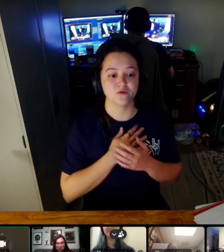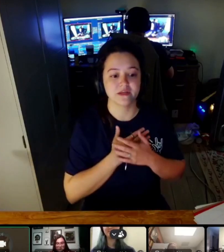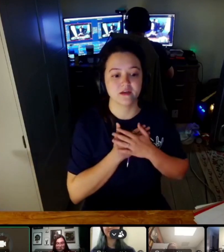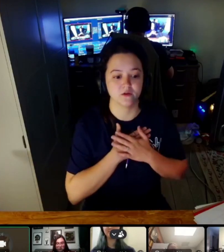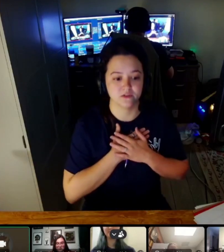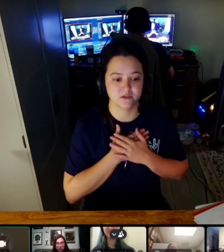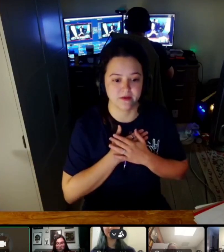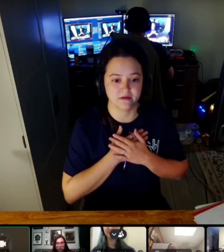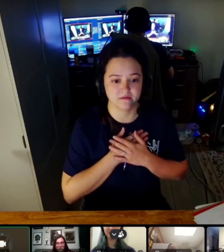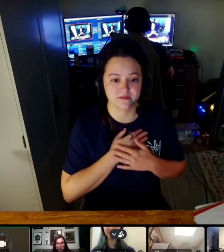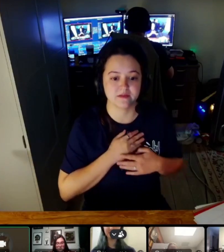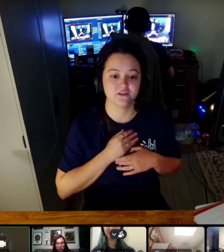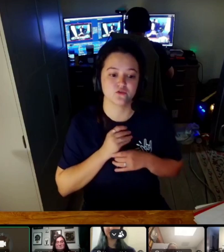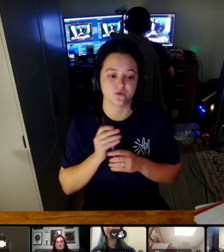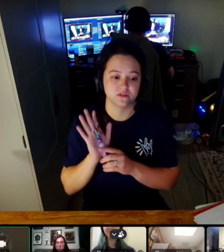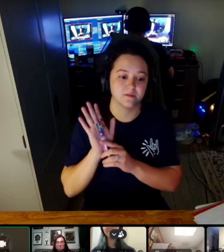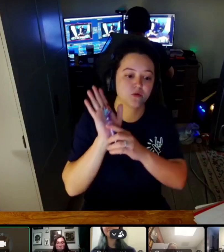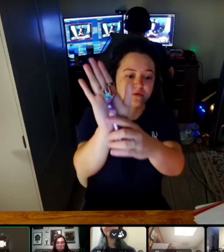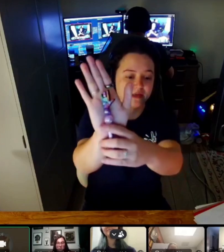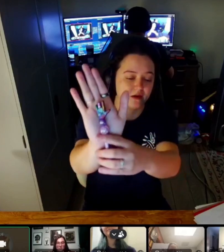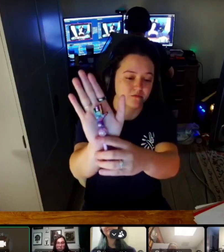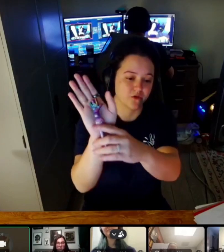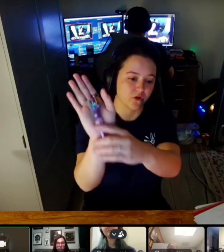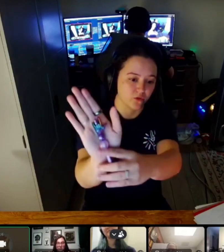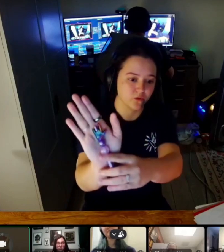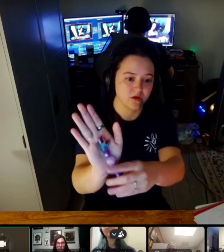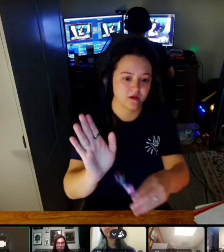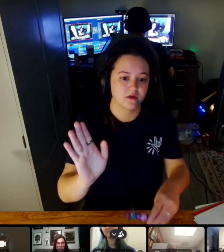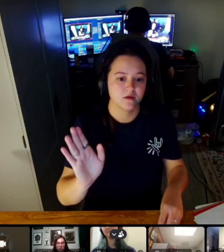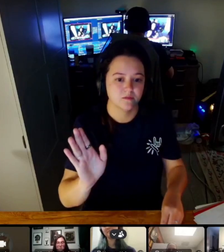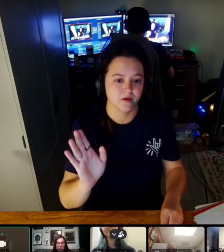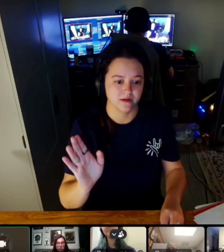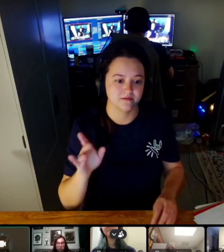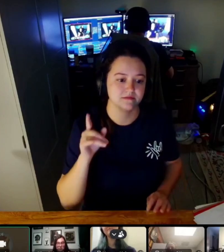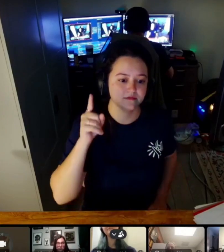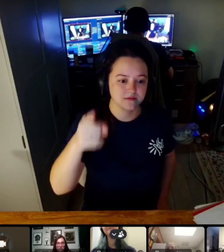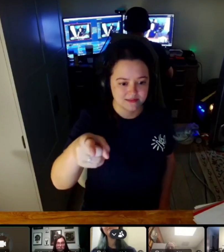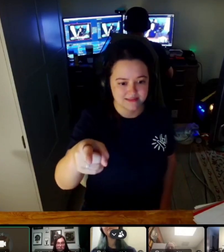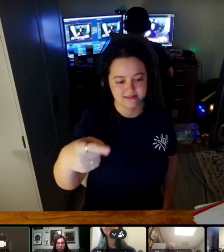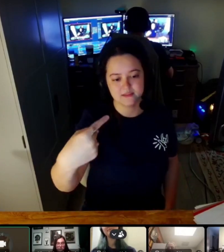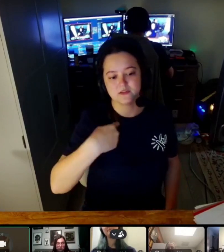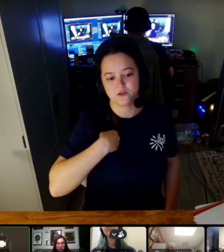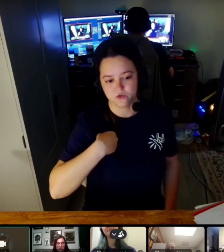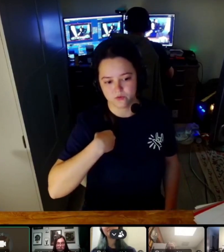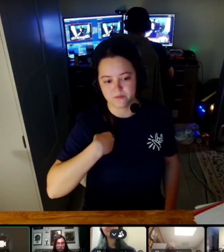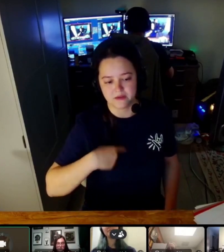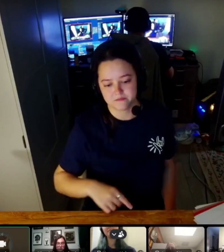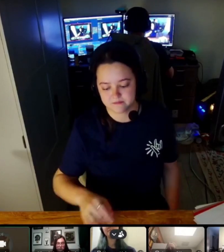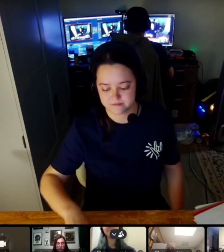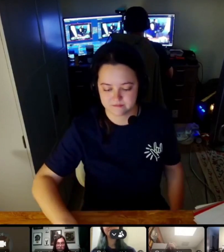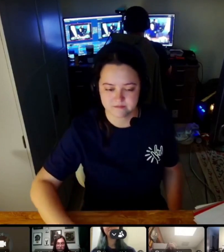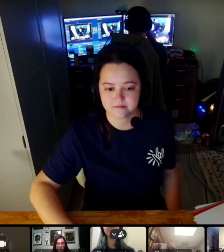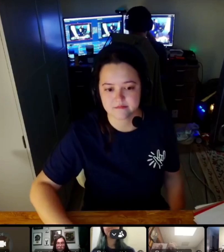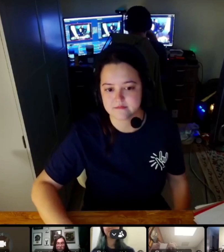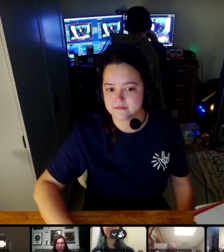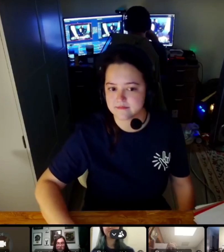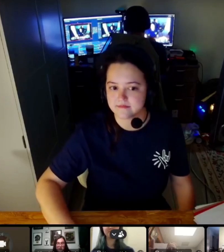it close to me. If something is yours, I'm holding it up for you. But this is you and me.